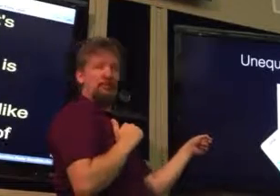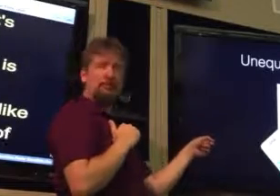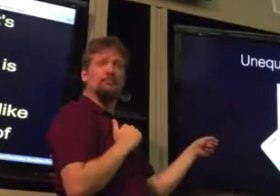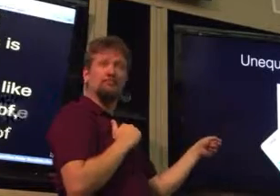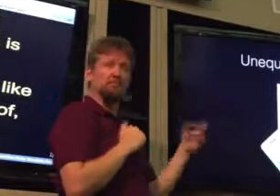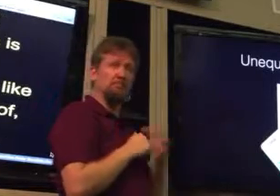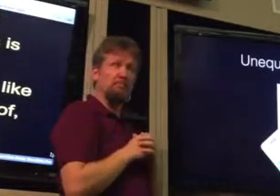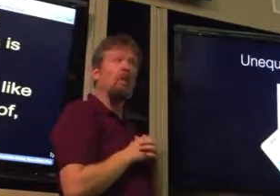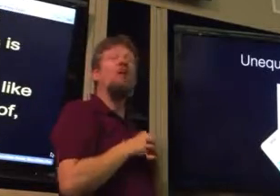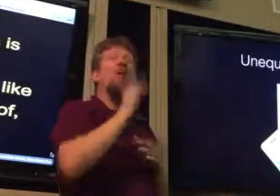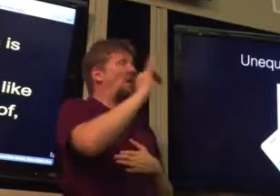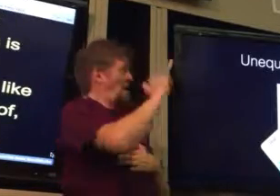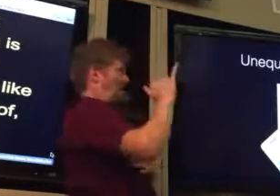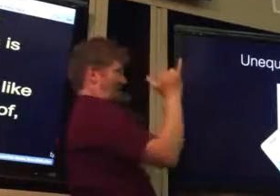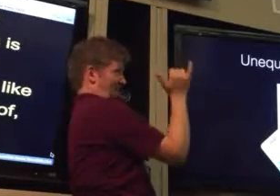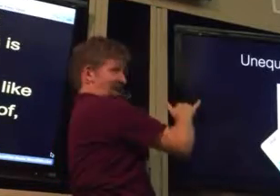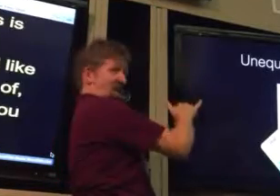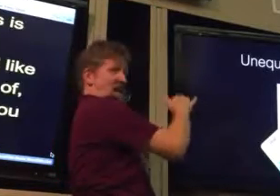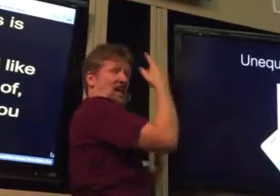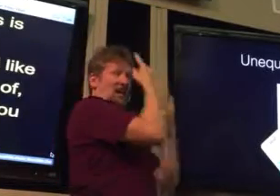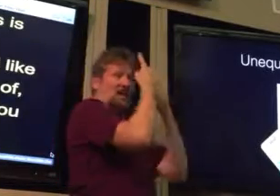this aspect for it to be equal.